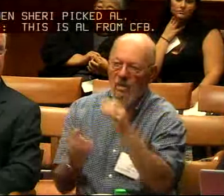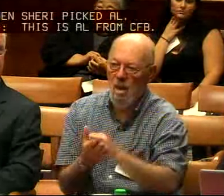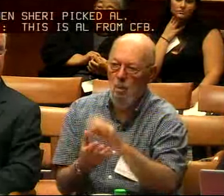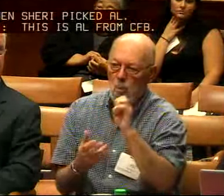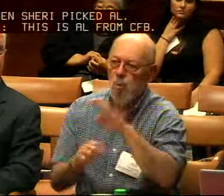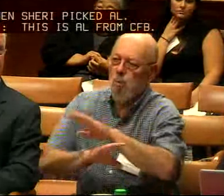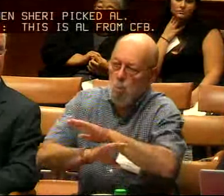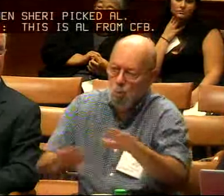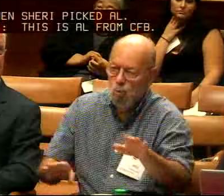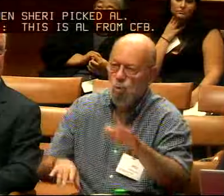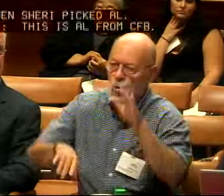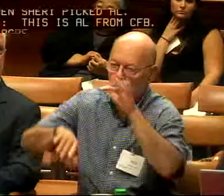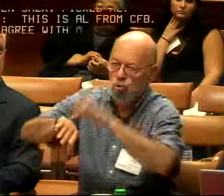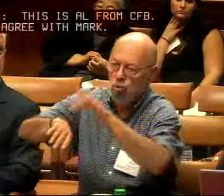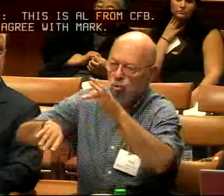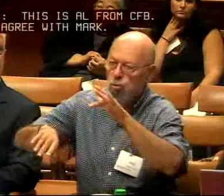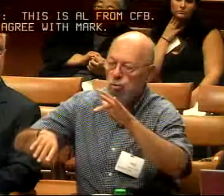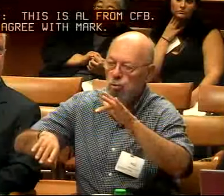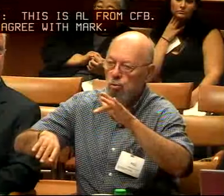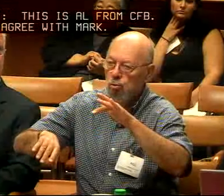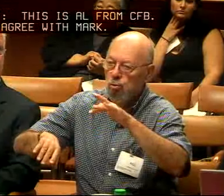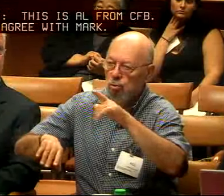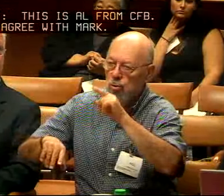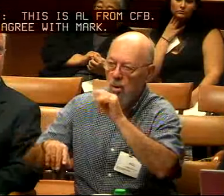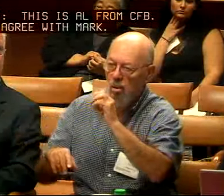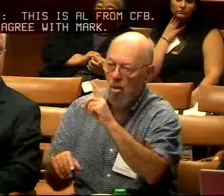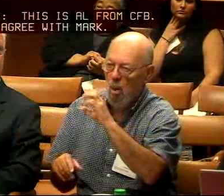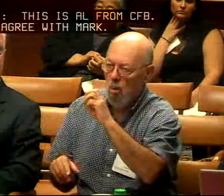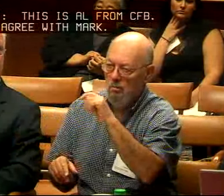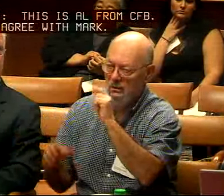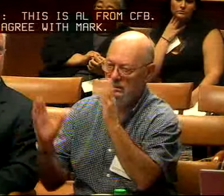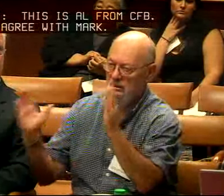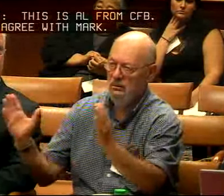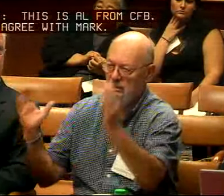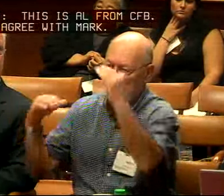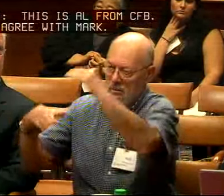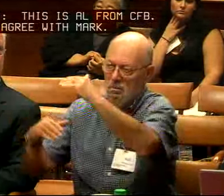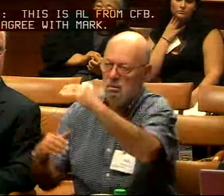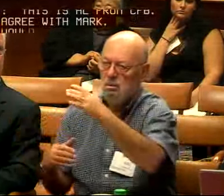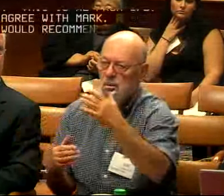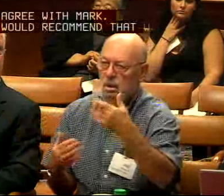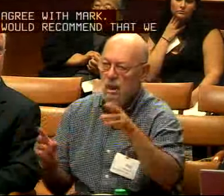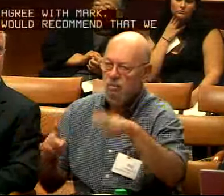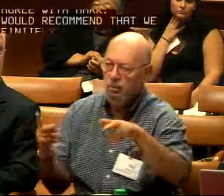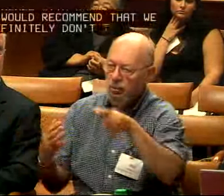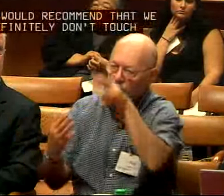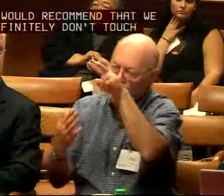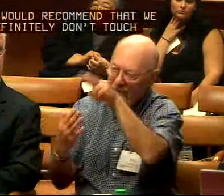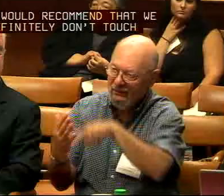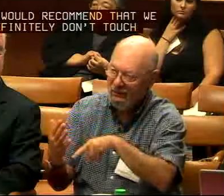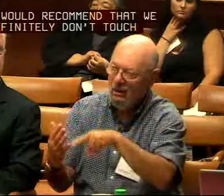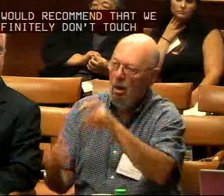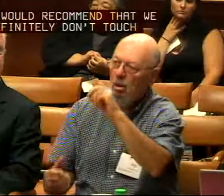would recommend that we definitely don't touch the different